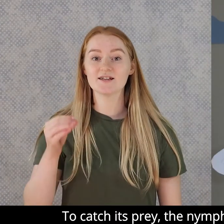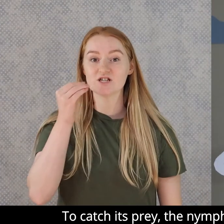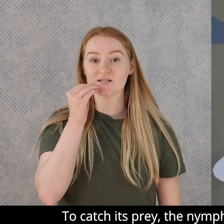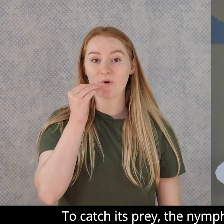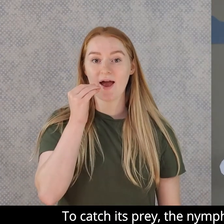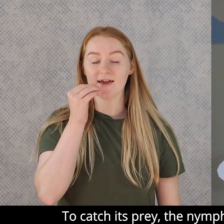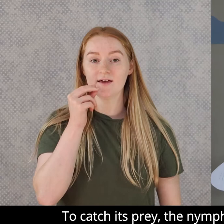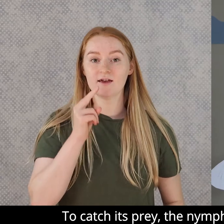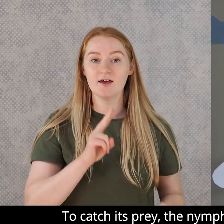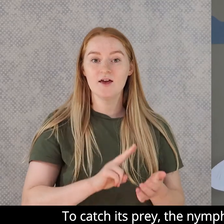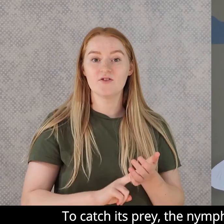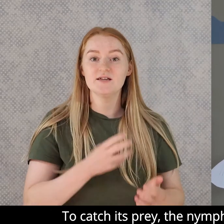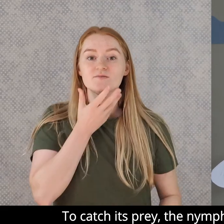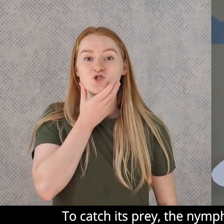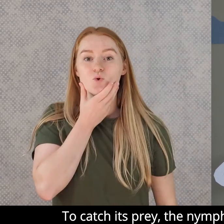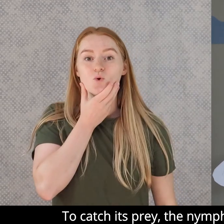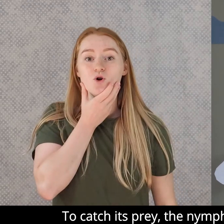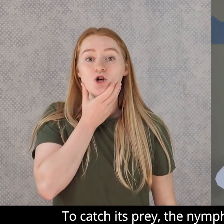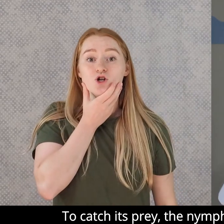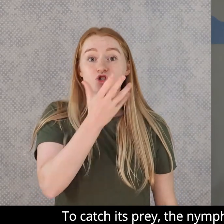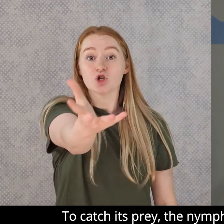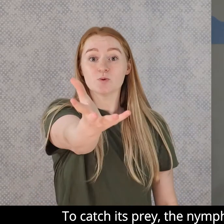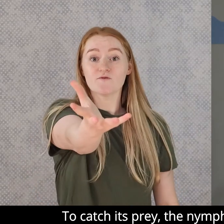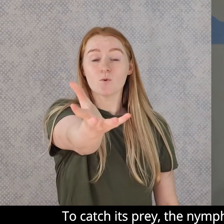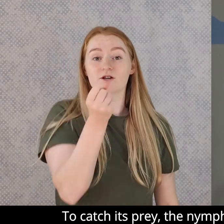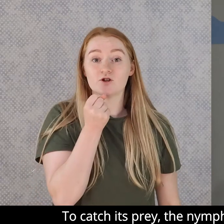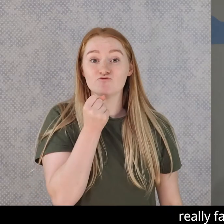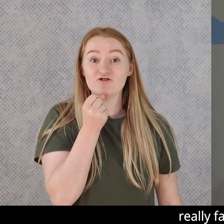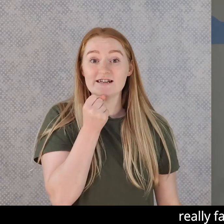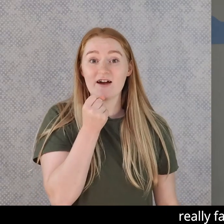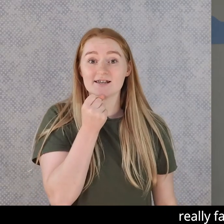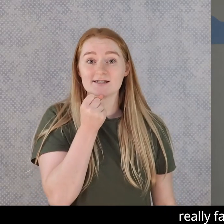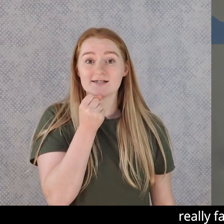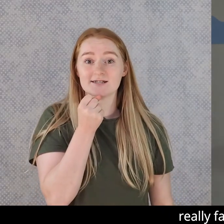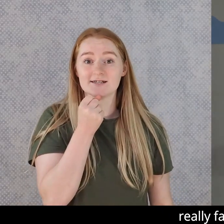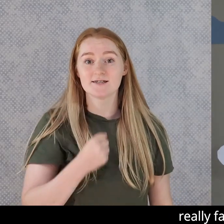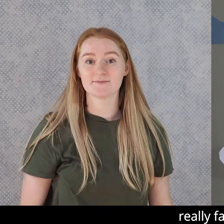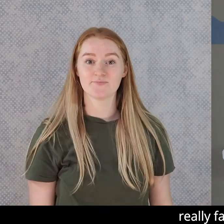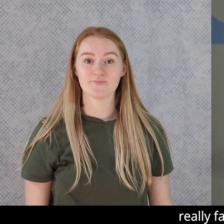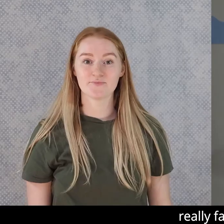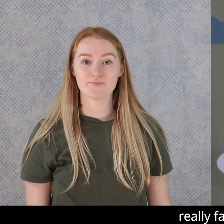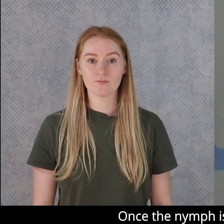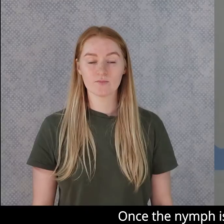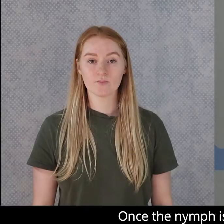To catch its prey, the nymph's jaw shoots forward really fast.